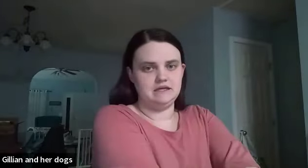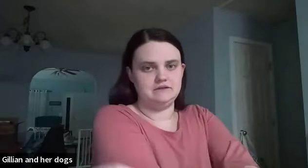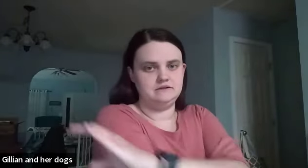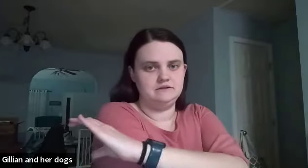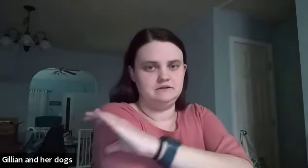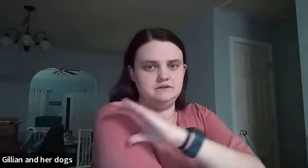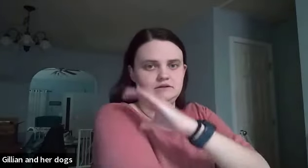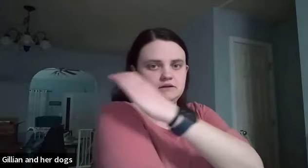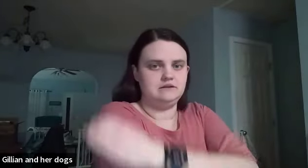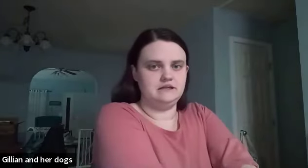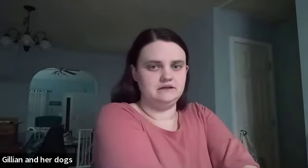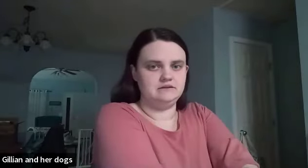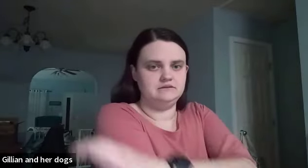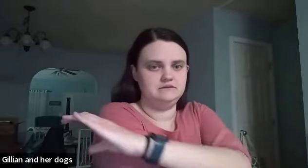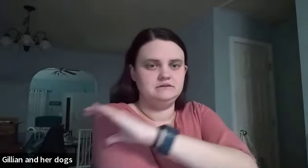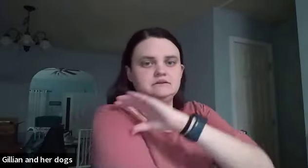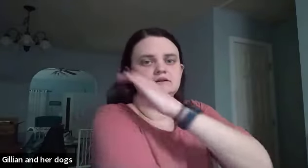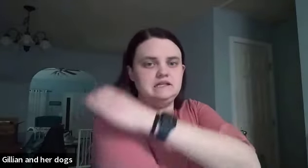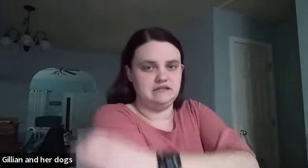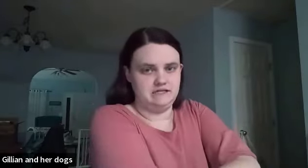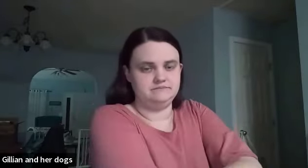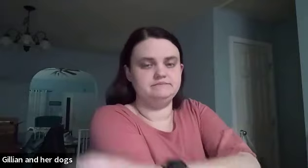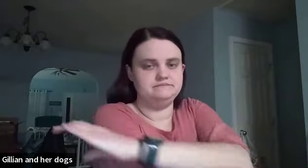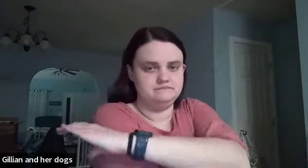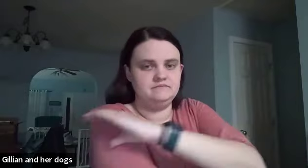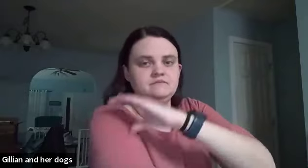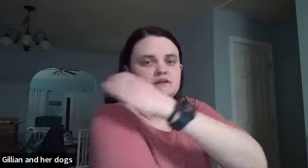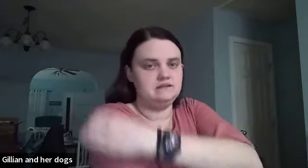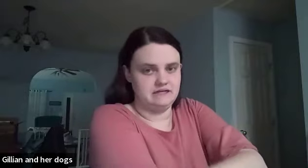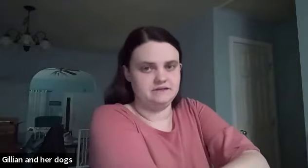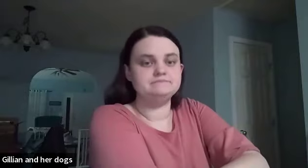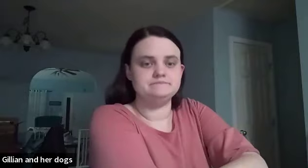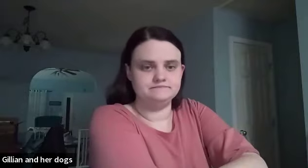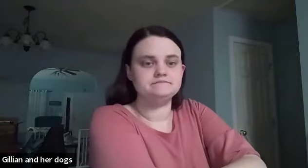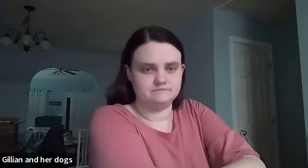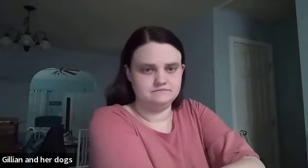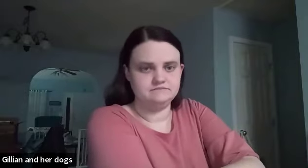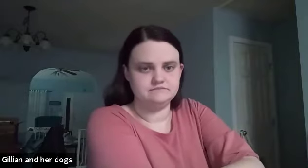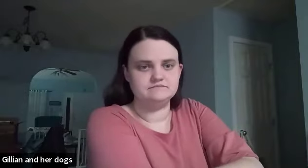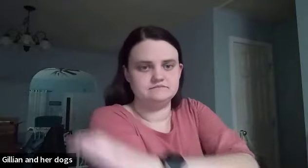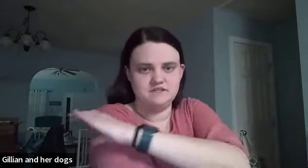Clinic, clinic, clinic, clinic.